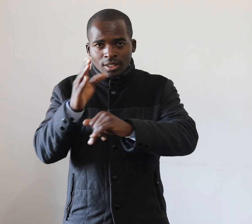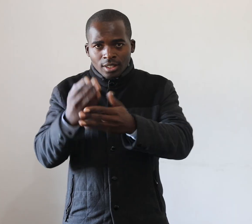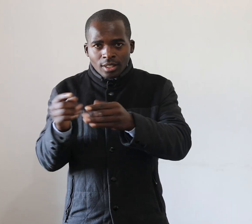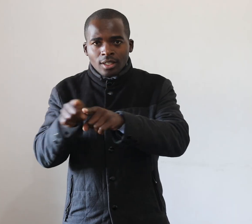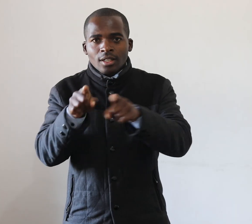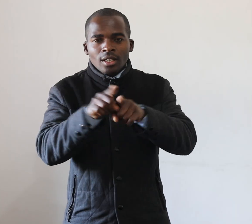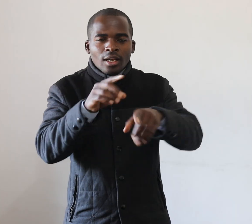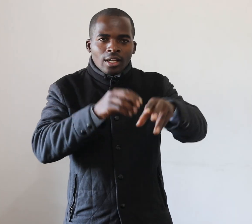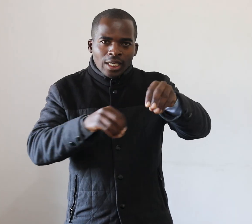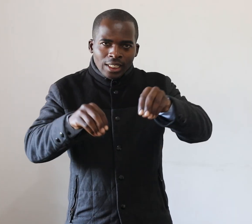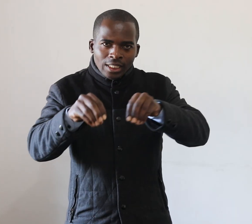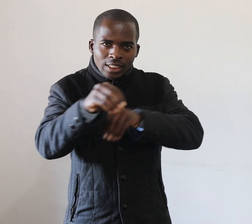Section 37.